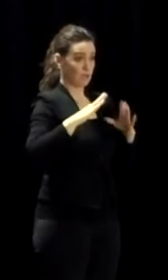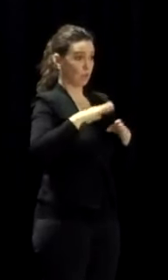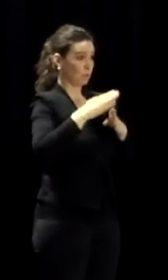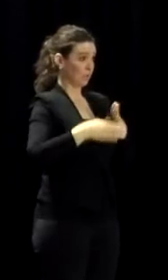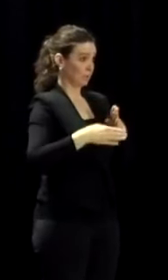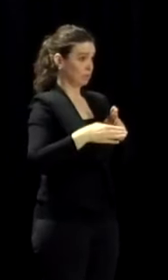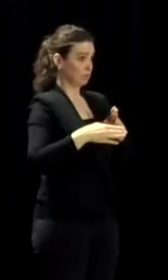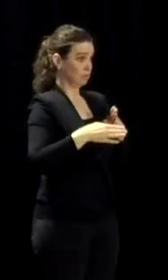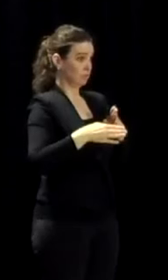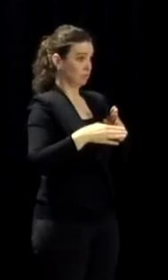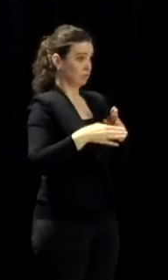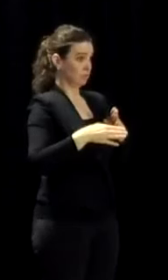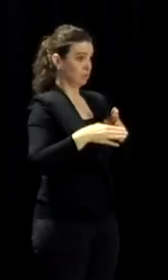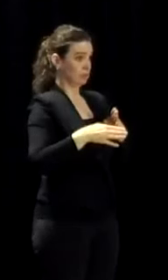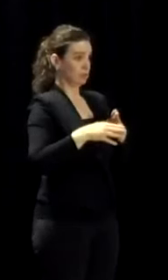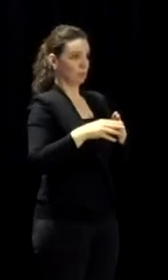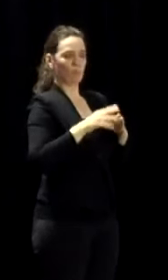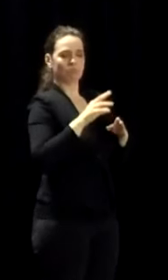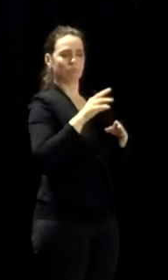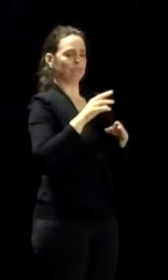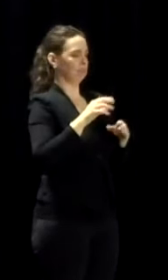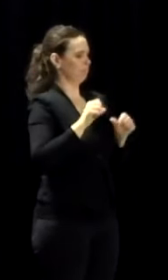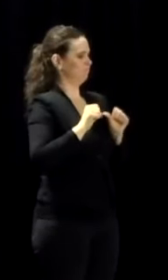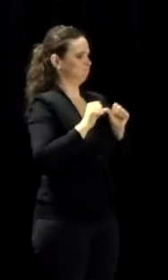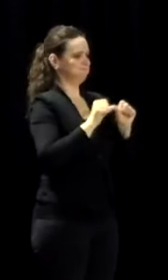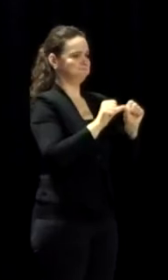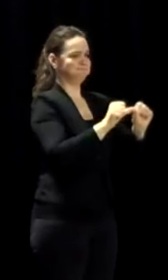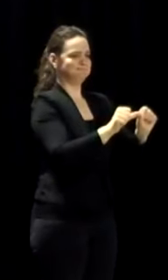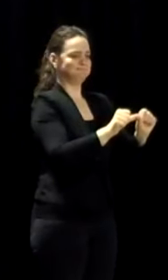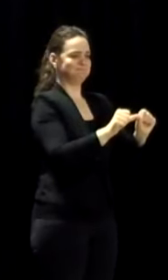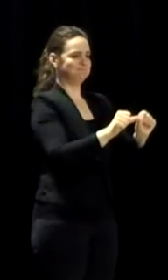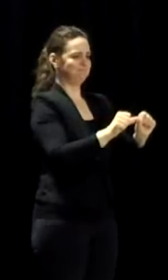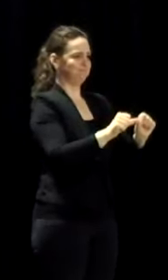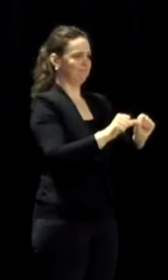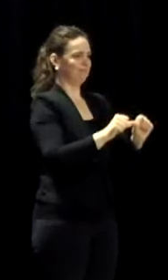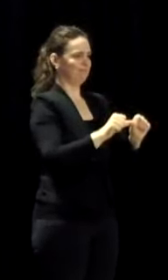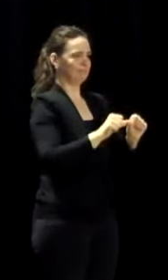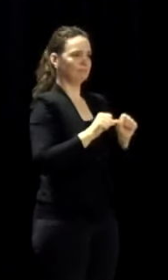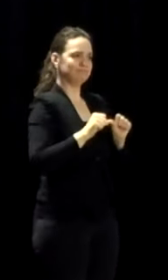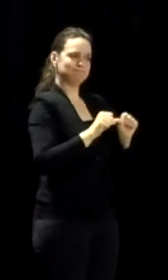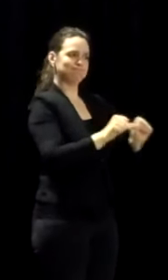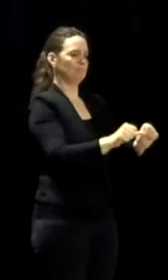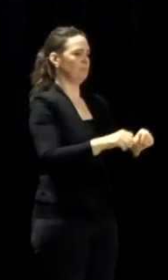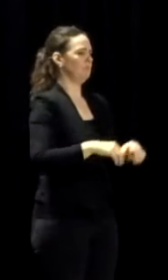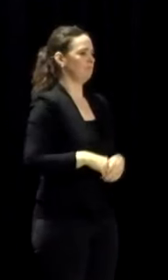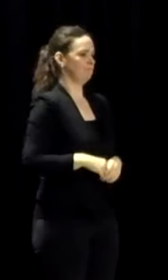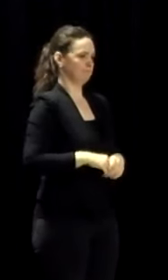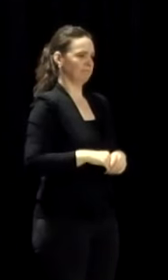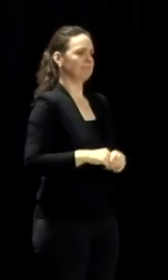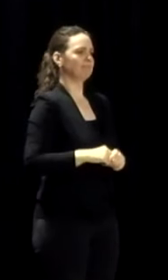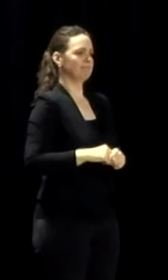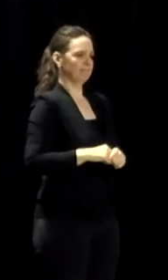through the weekend as well. They work through the weekend too, so yes. it should be 24 to 48 hours from whatever day. That's my